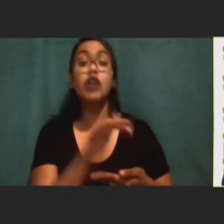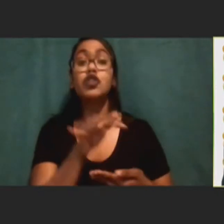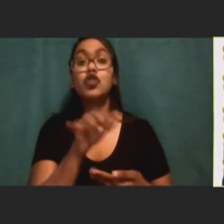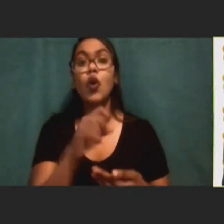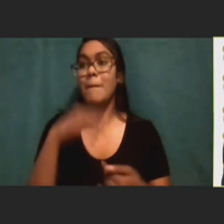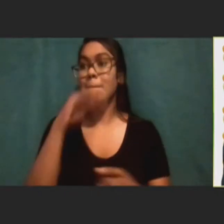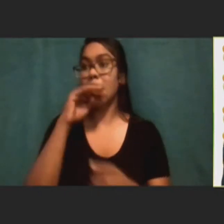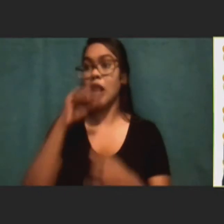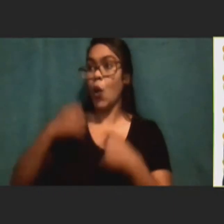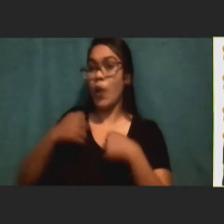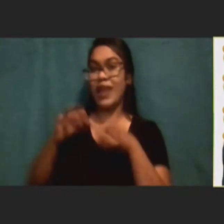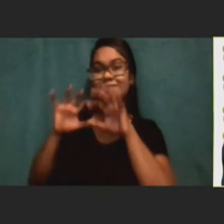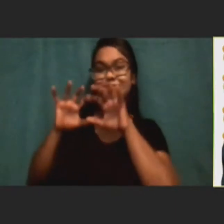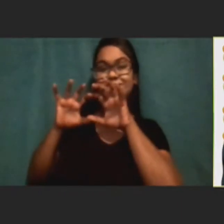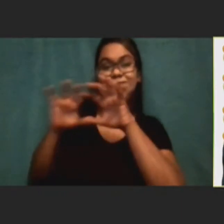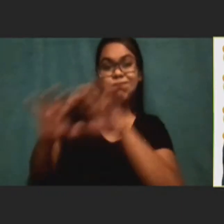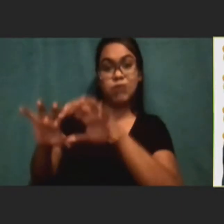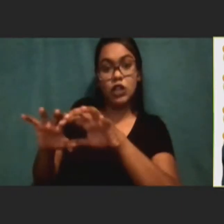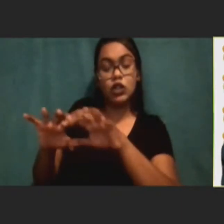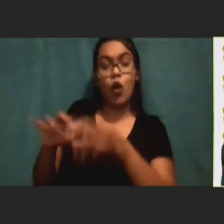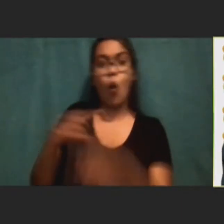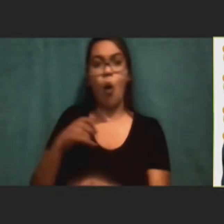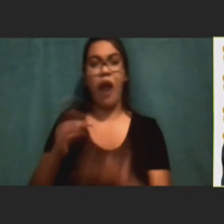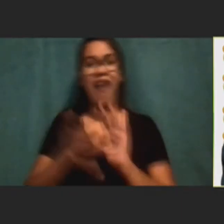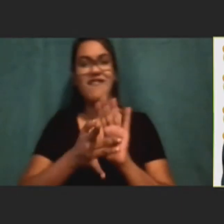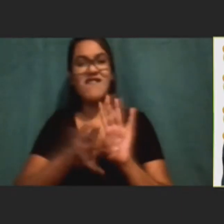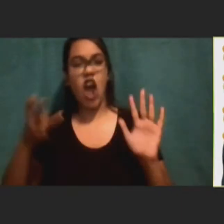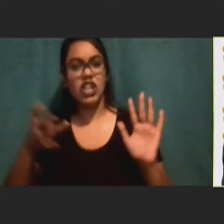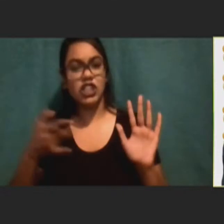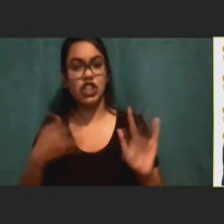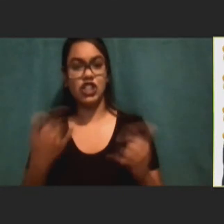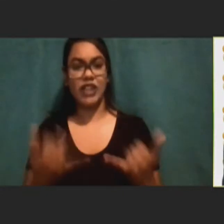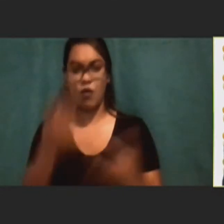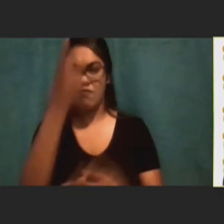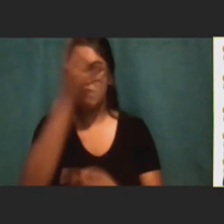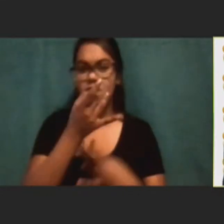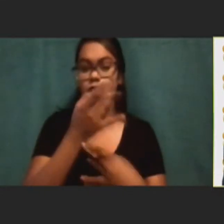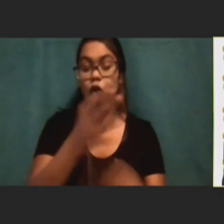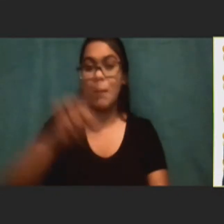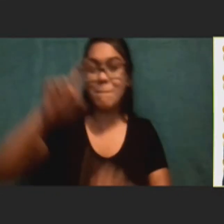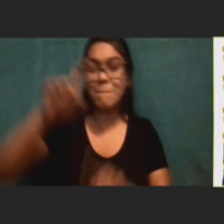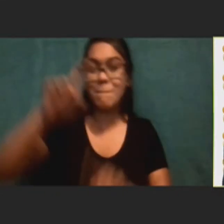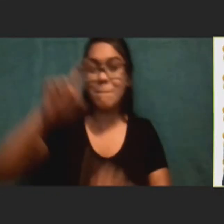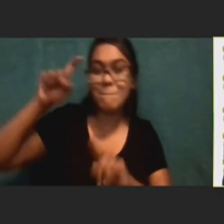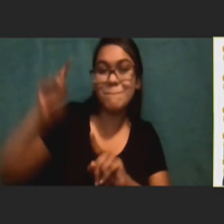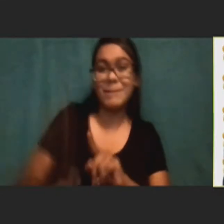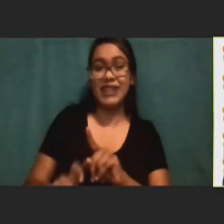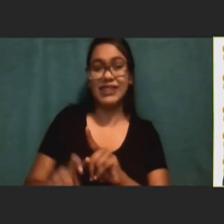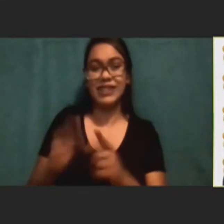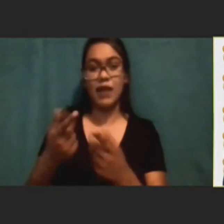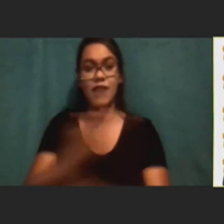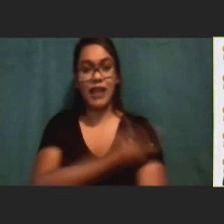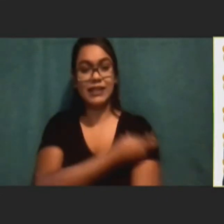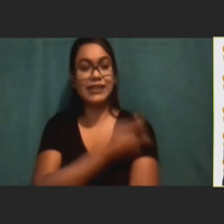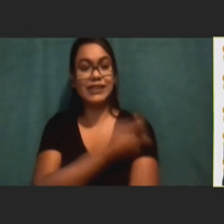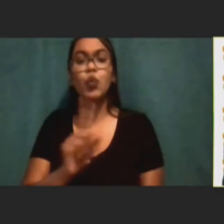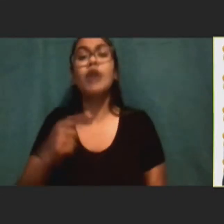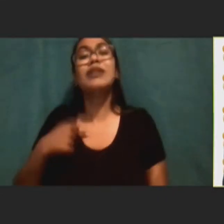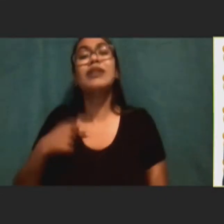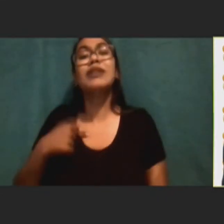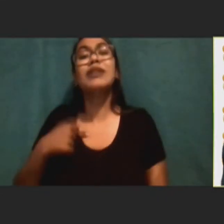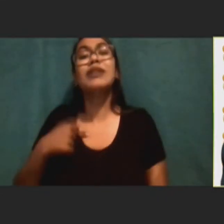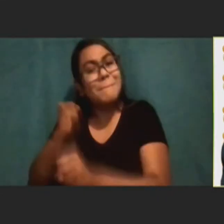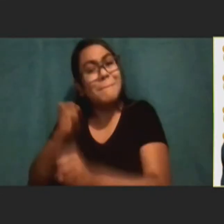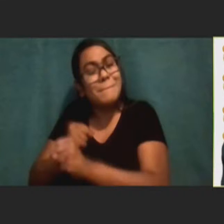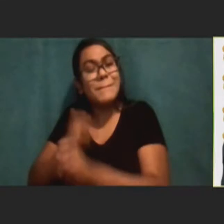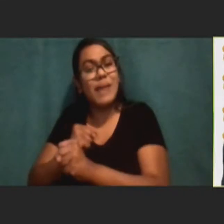any way taking advantage, but it's essentially making people aware that there is